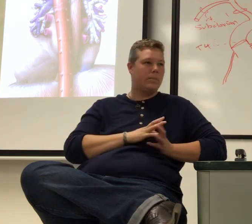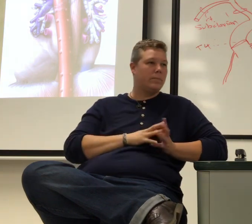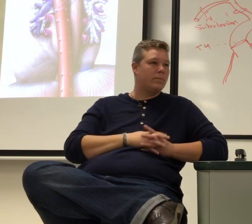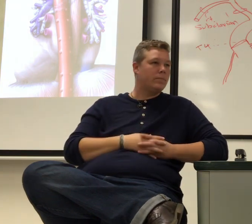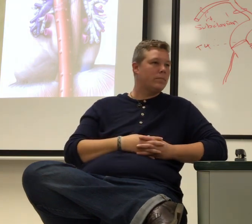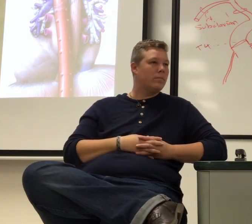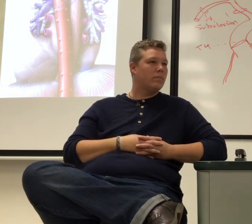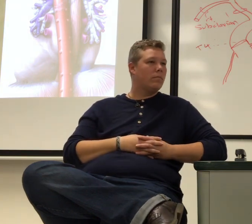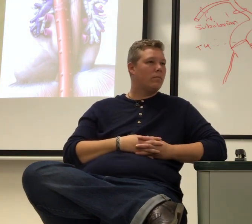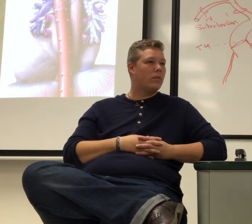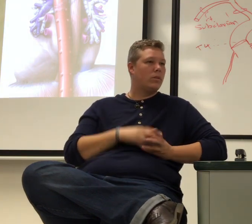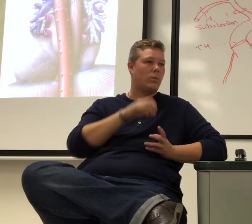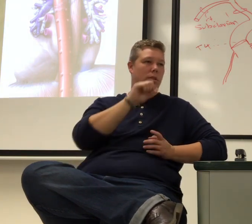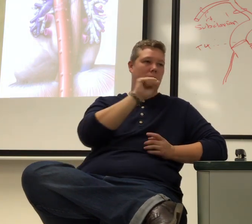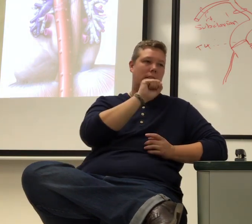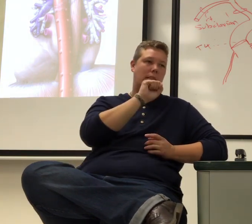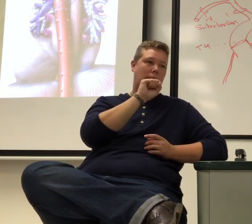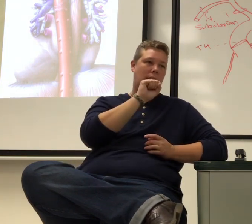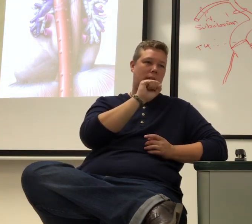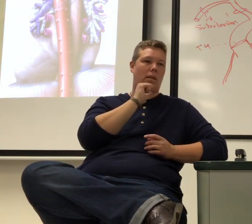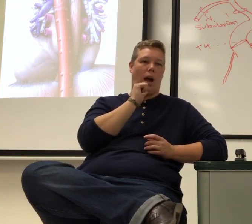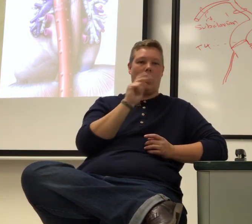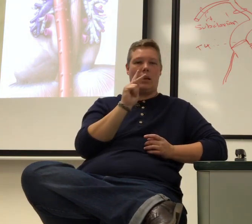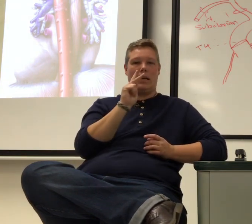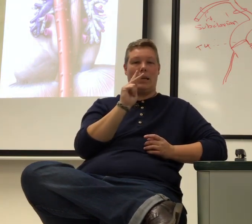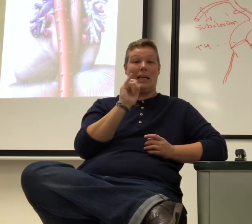kind of know, we've got the posterior